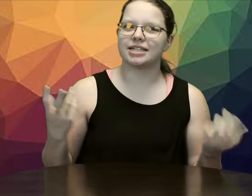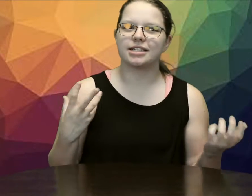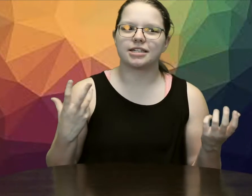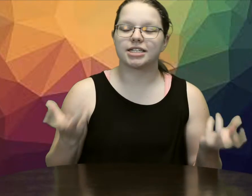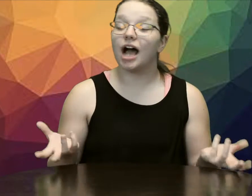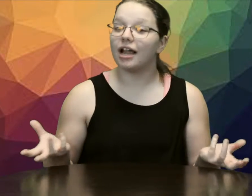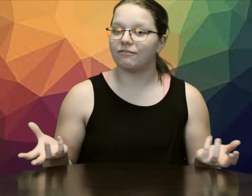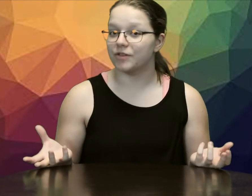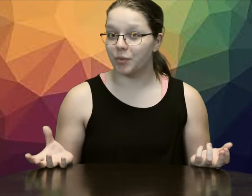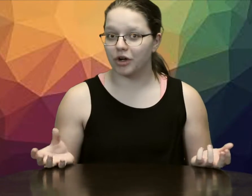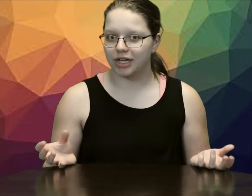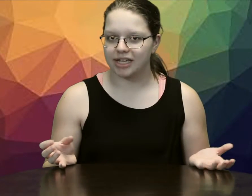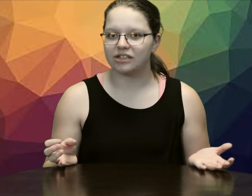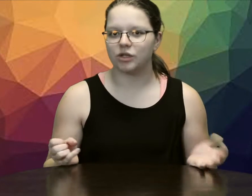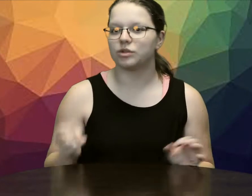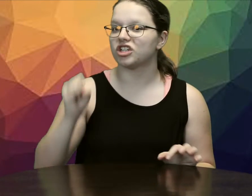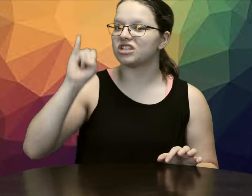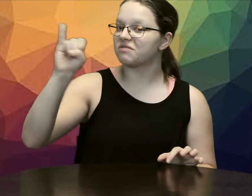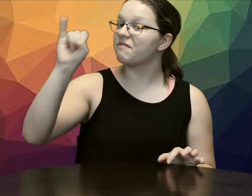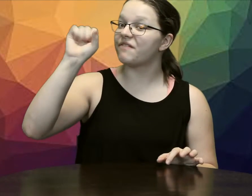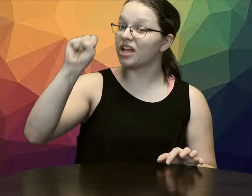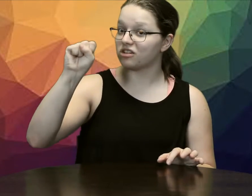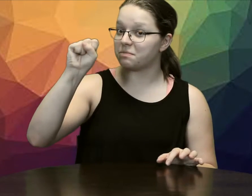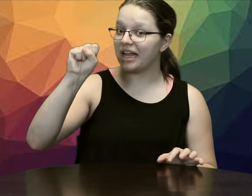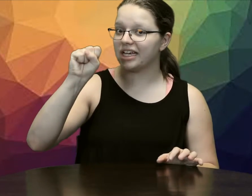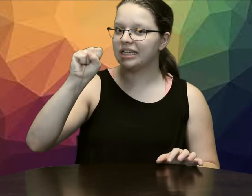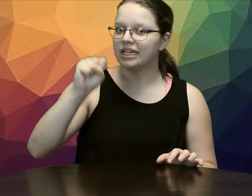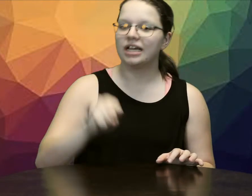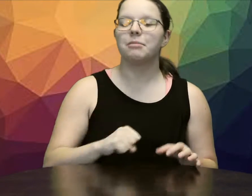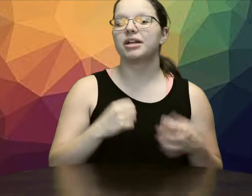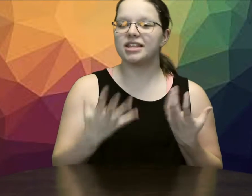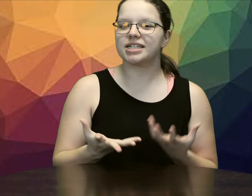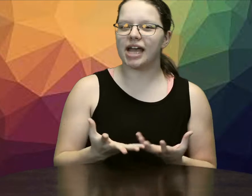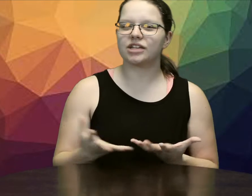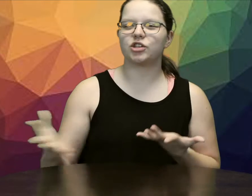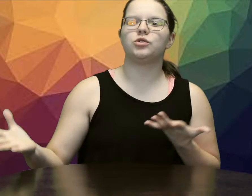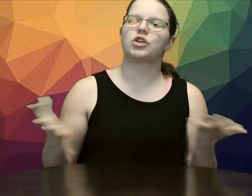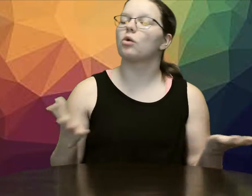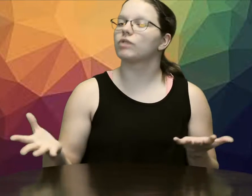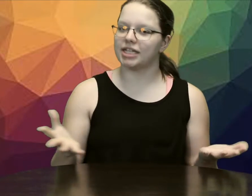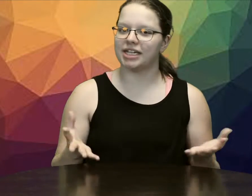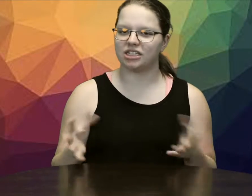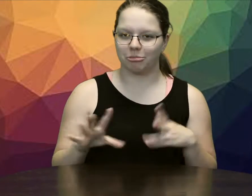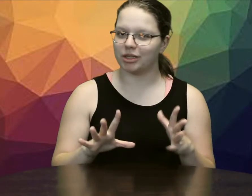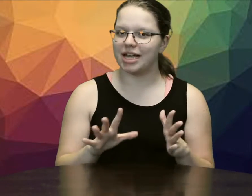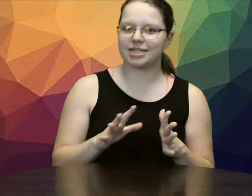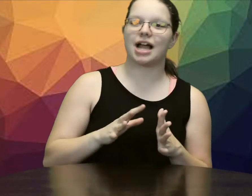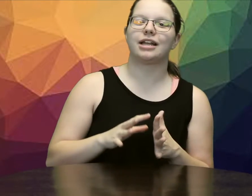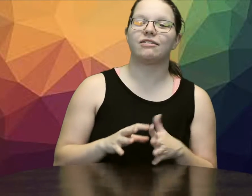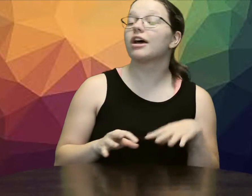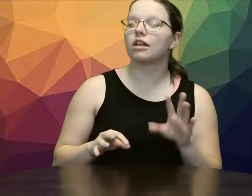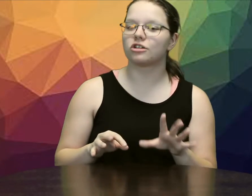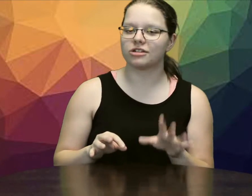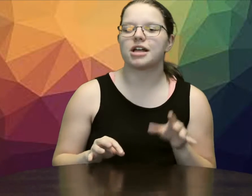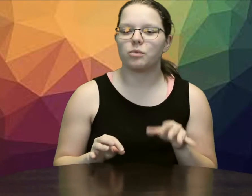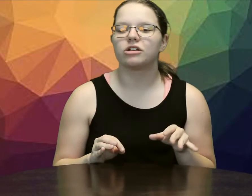isn't a sign for the word is. You would just finger spell it. But in this case, you don't really need to put that sign in. They'll understand what you're